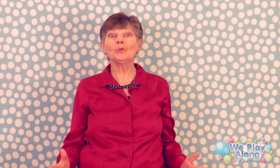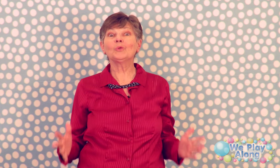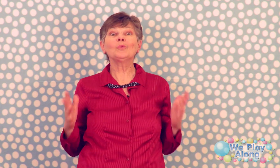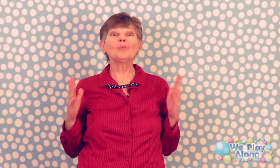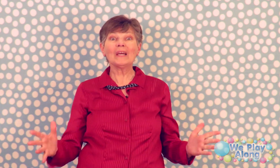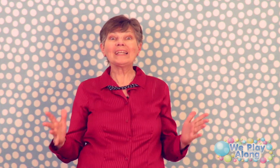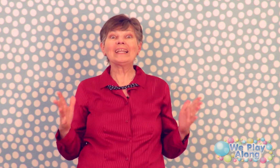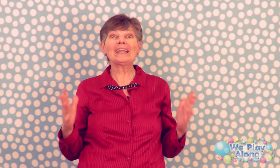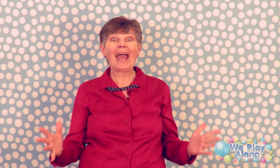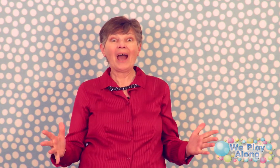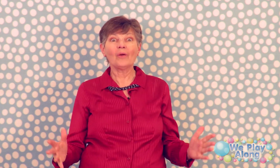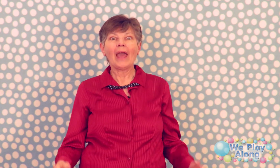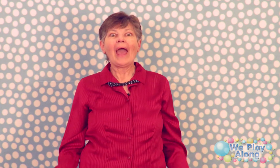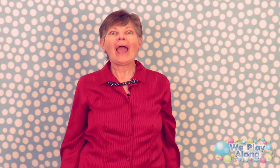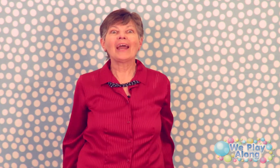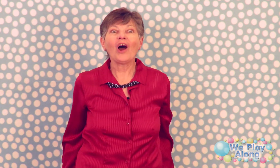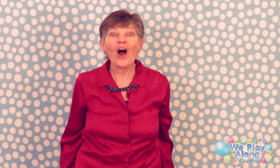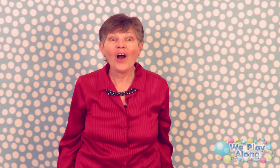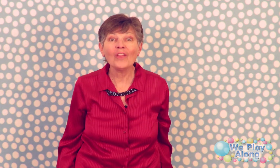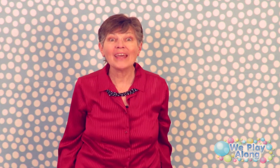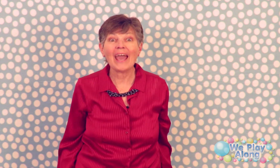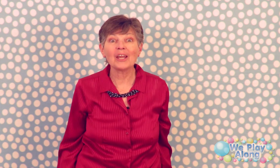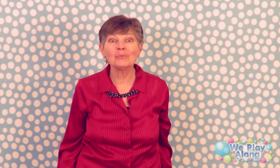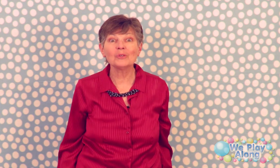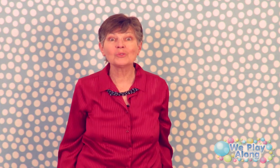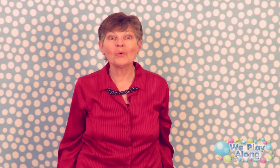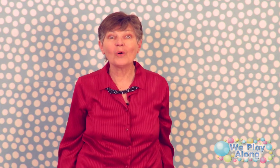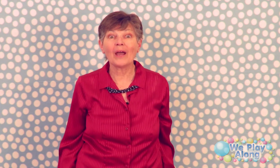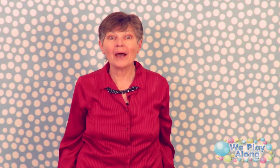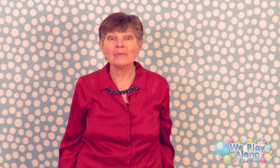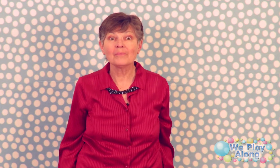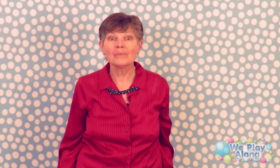cock-a-doodle-doodled really loud, and all the animals woke up.